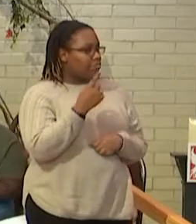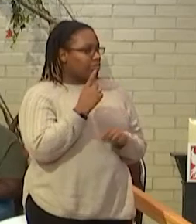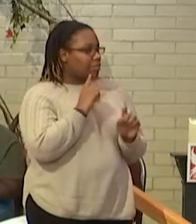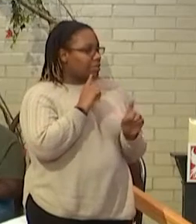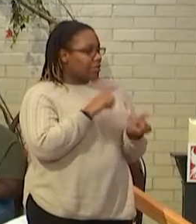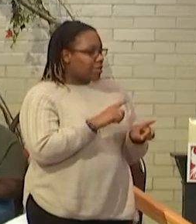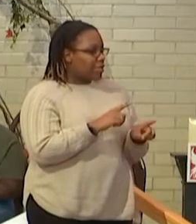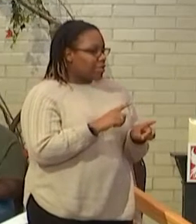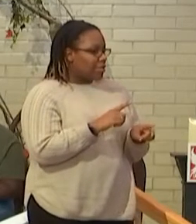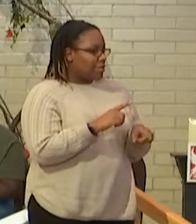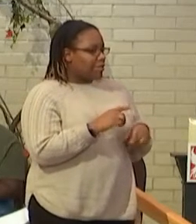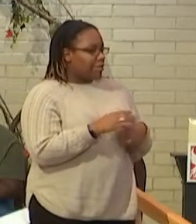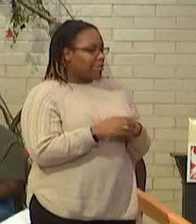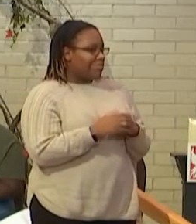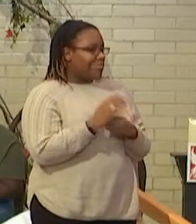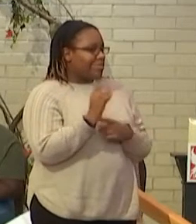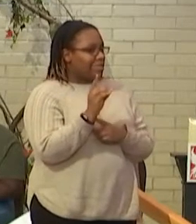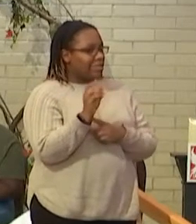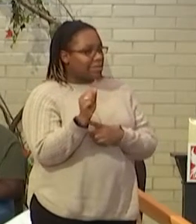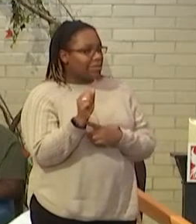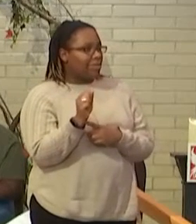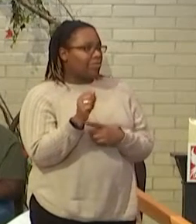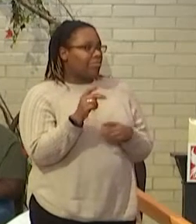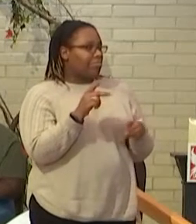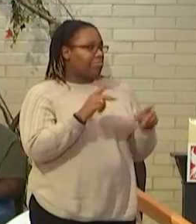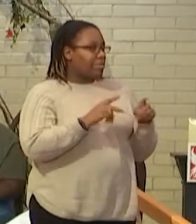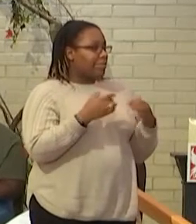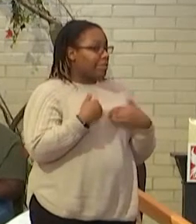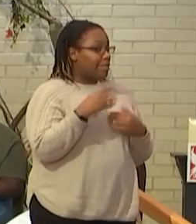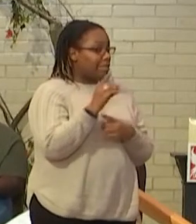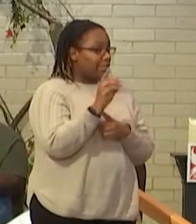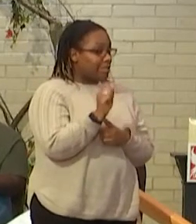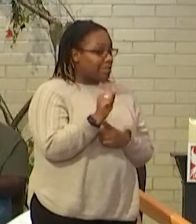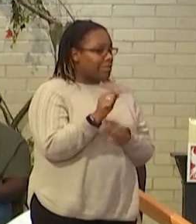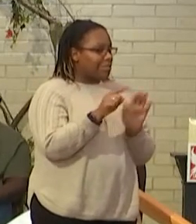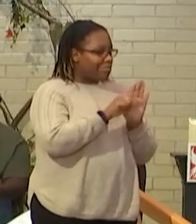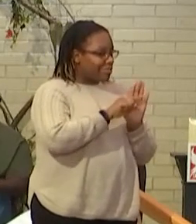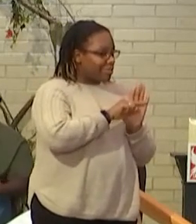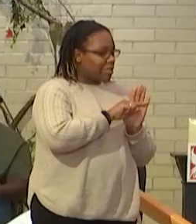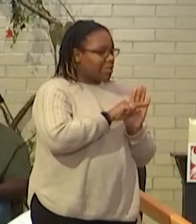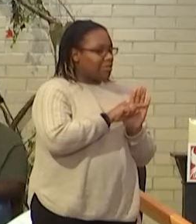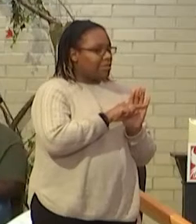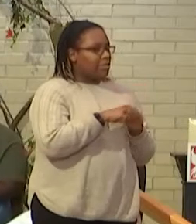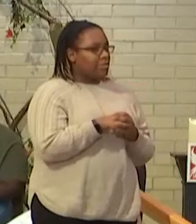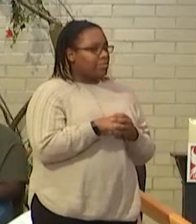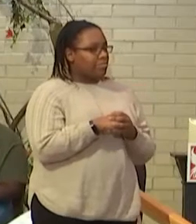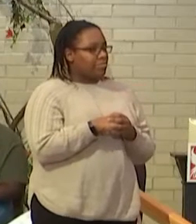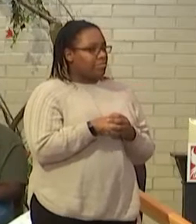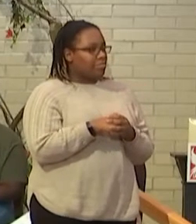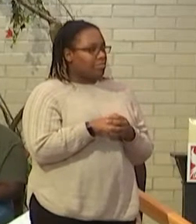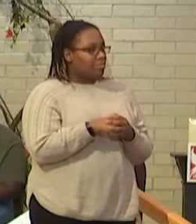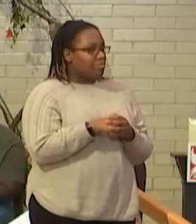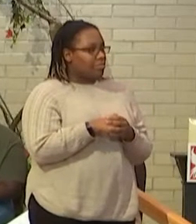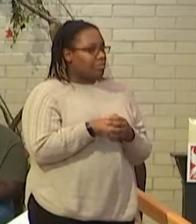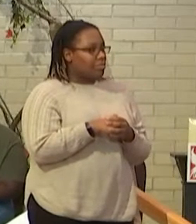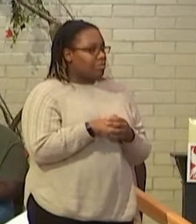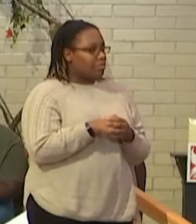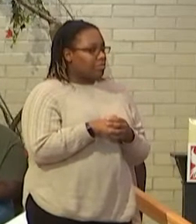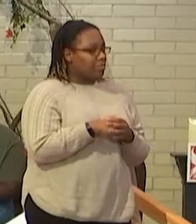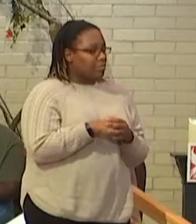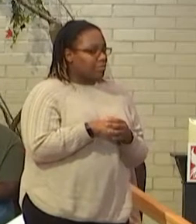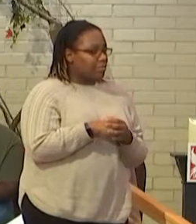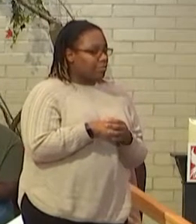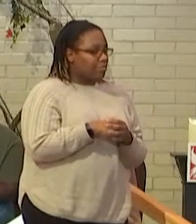to disability or people with disabilities is negative. And so we just wanted to make sure that you had an opportunity